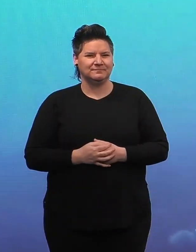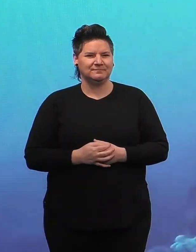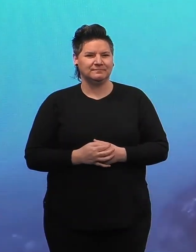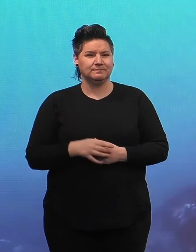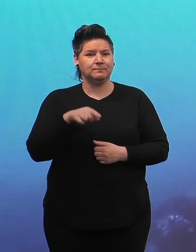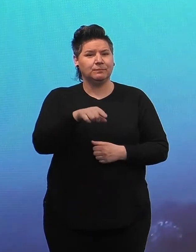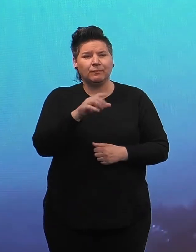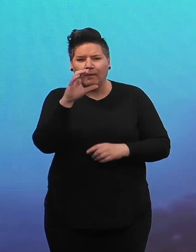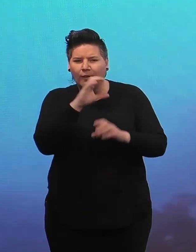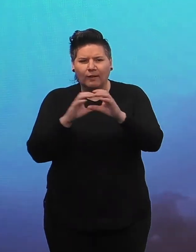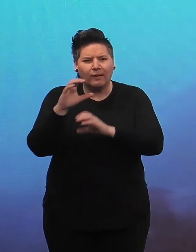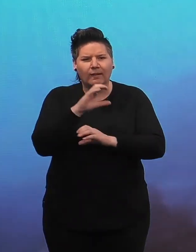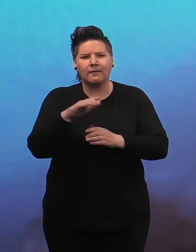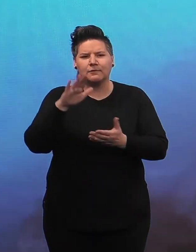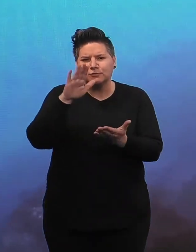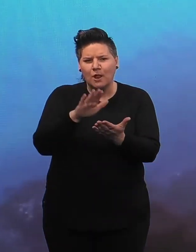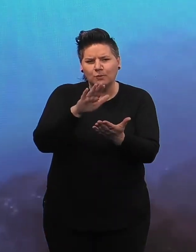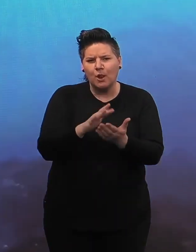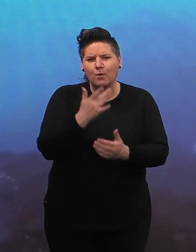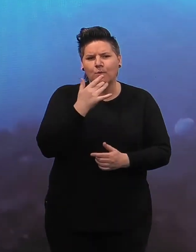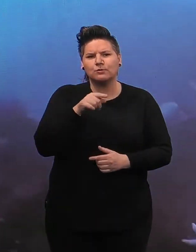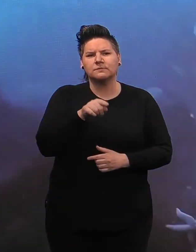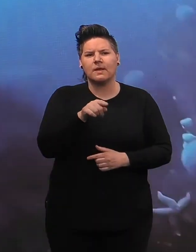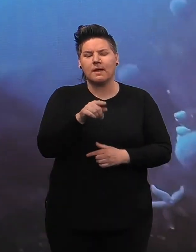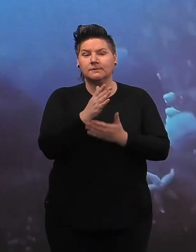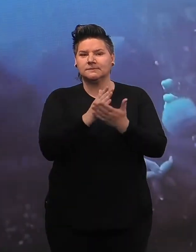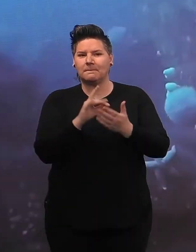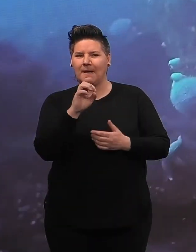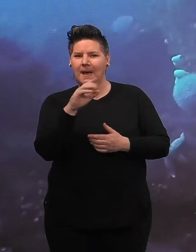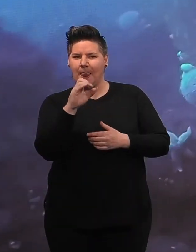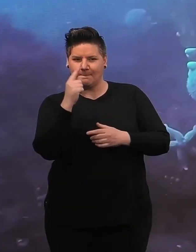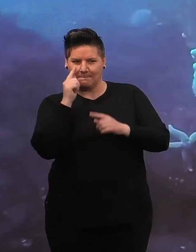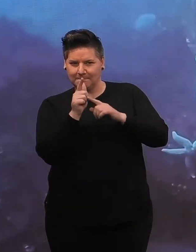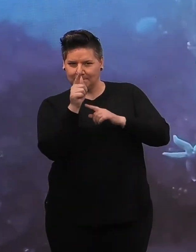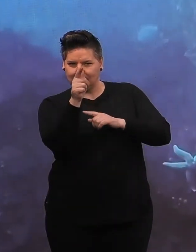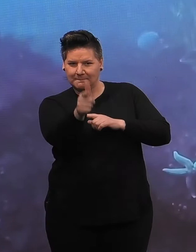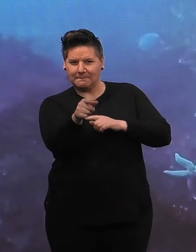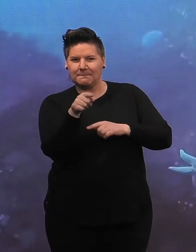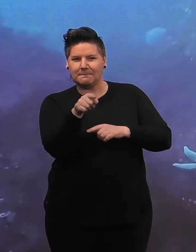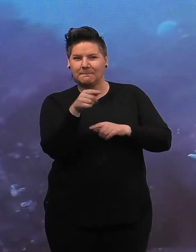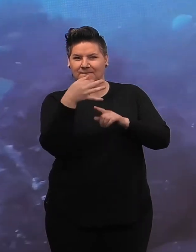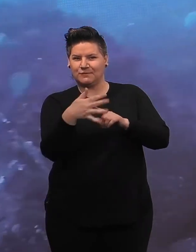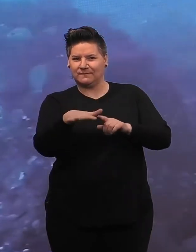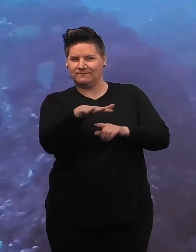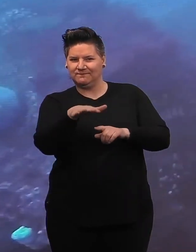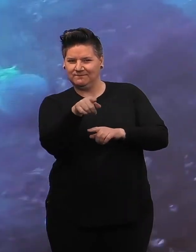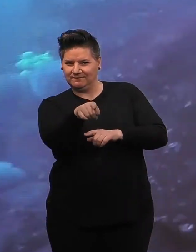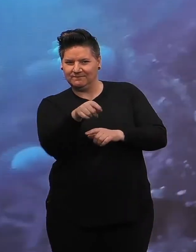Here we're looking up in towards the shallower water, and you can see some kelp in the distance there. And in front of us here,